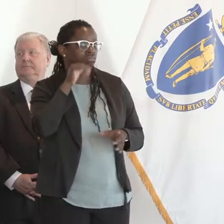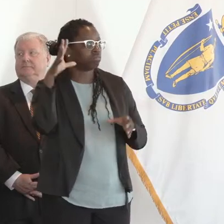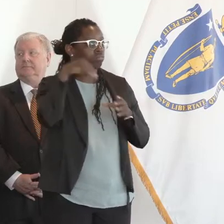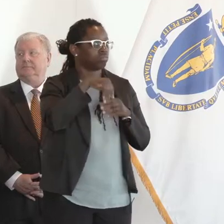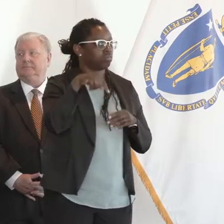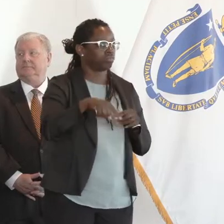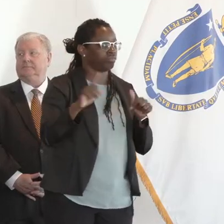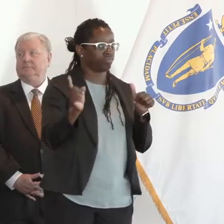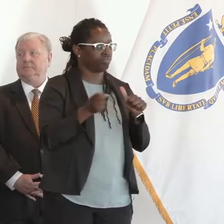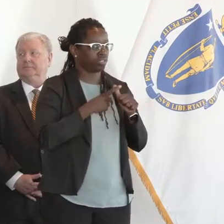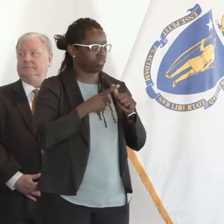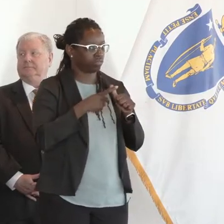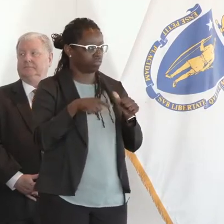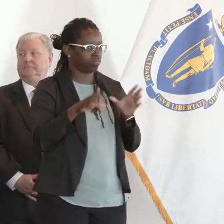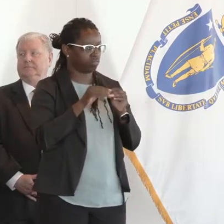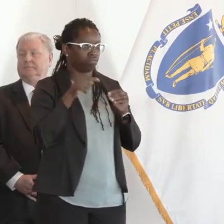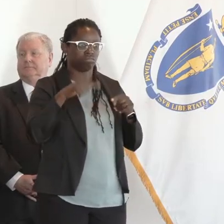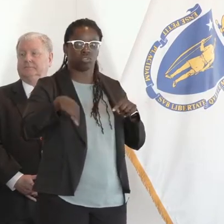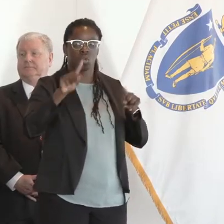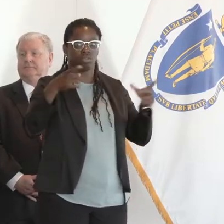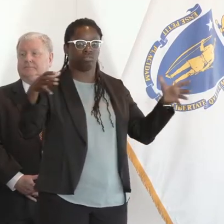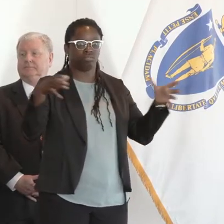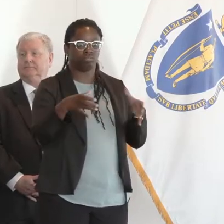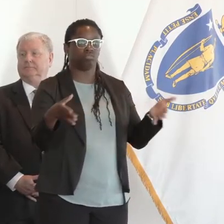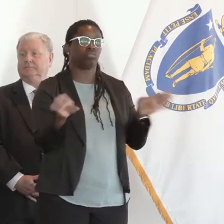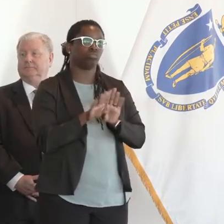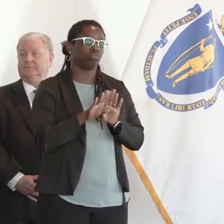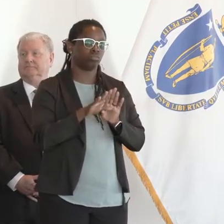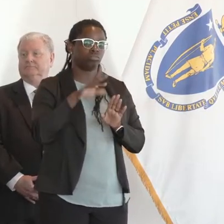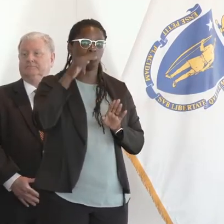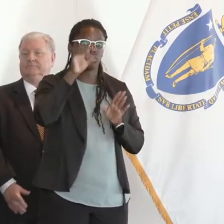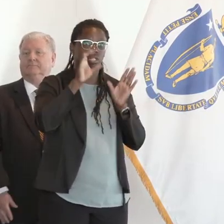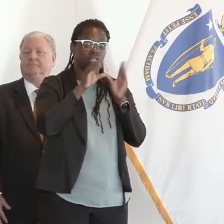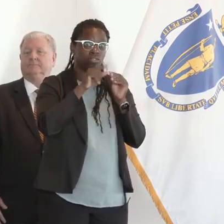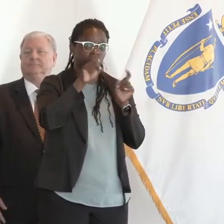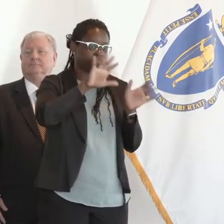first closed roundtable, if you would please clear the room so that we can begin all this